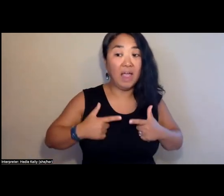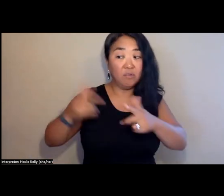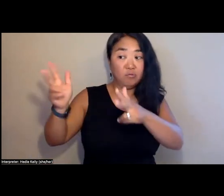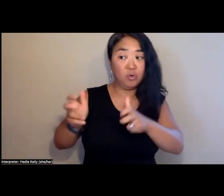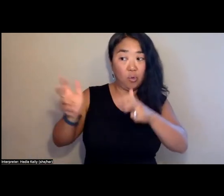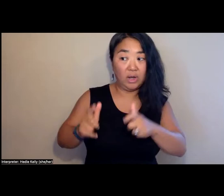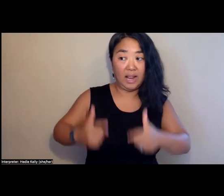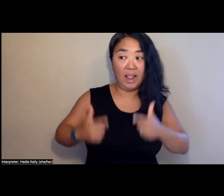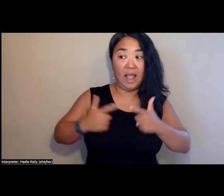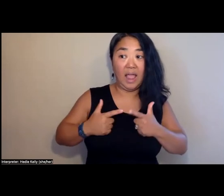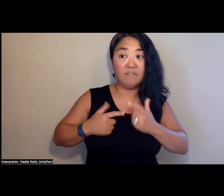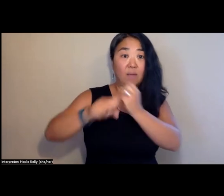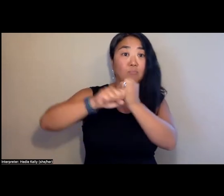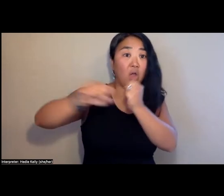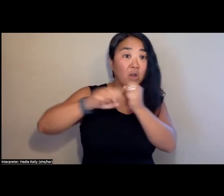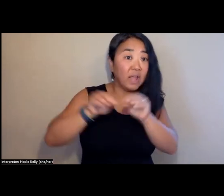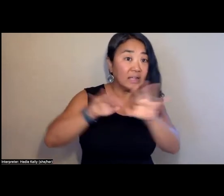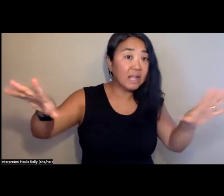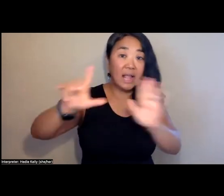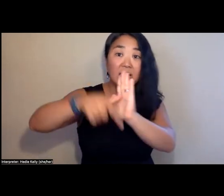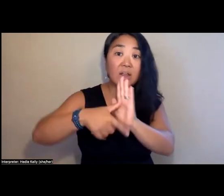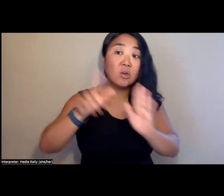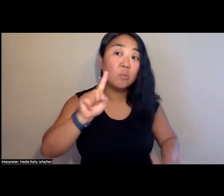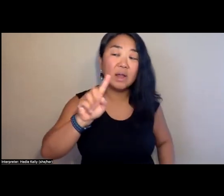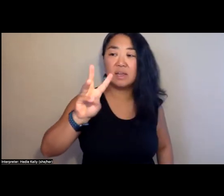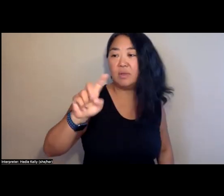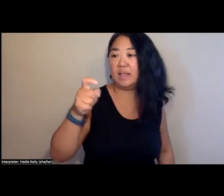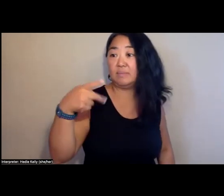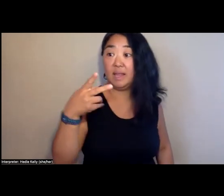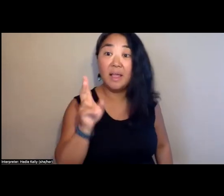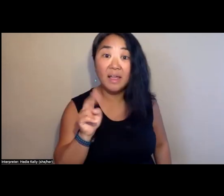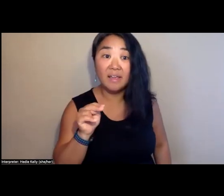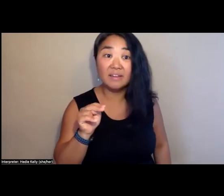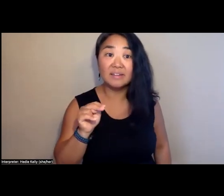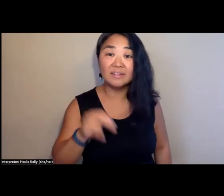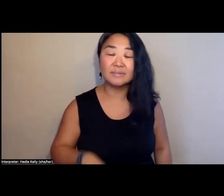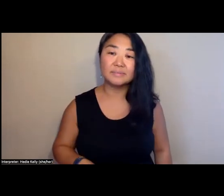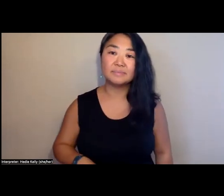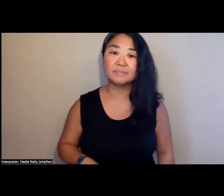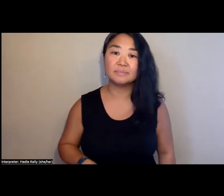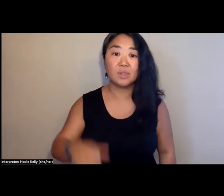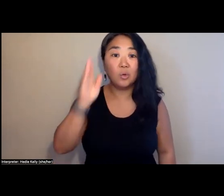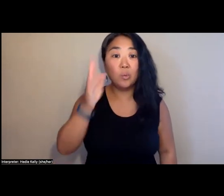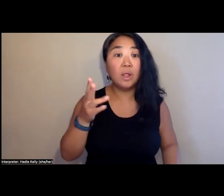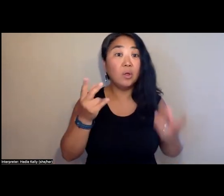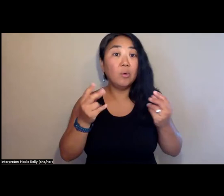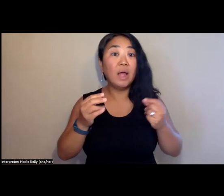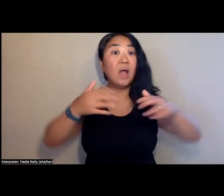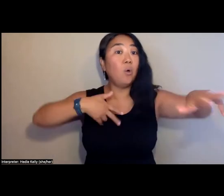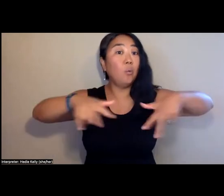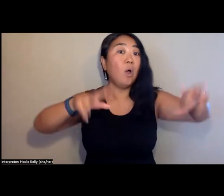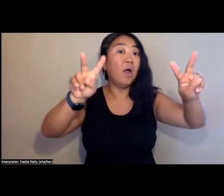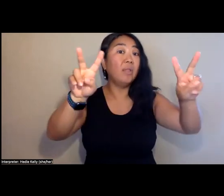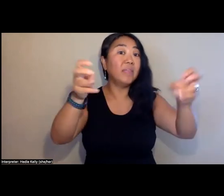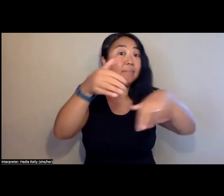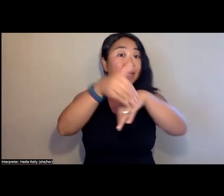is broadcast later on WXPN. It will be a walk-themed evening that